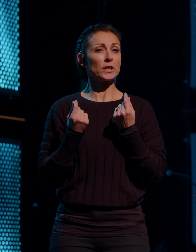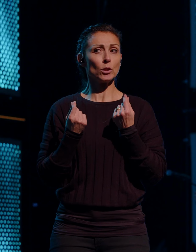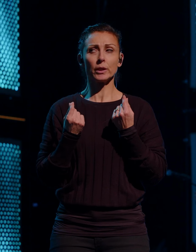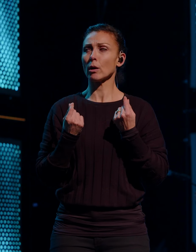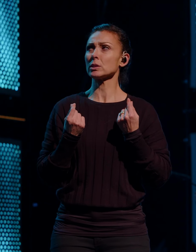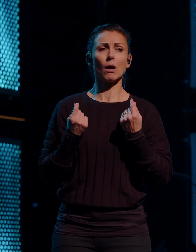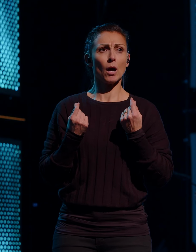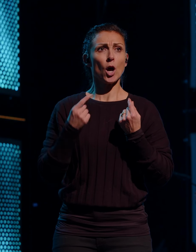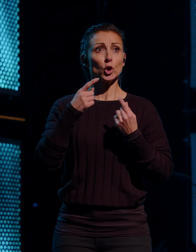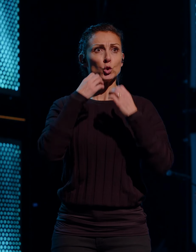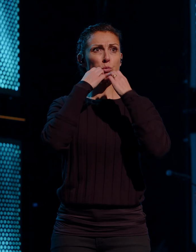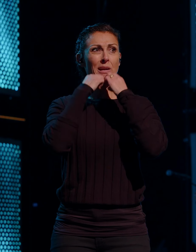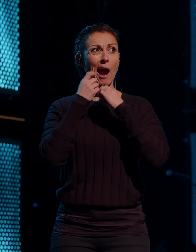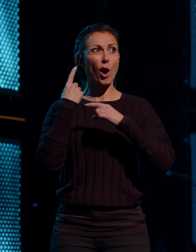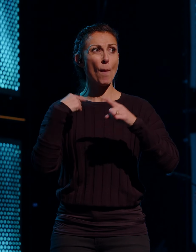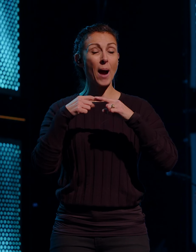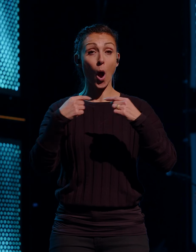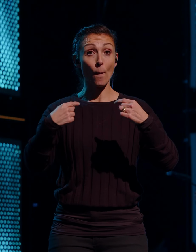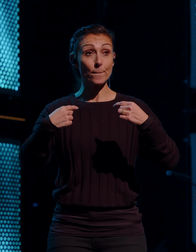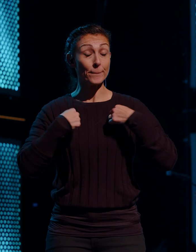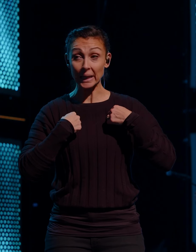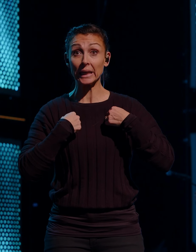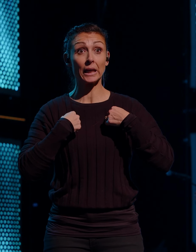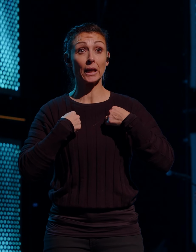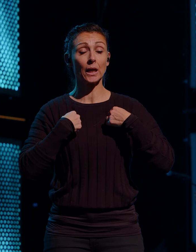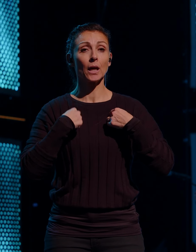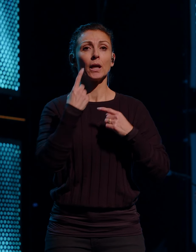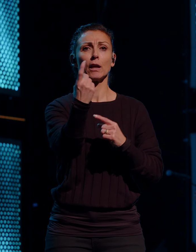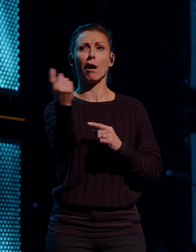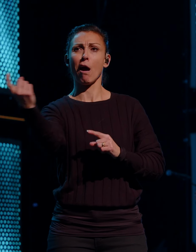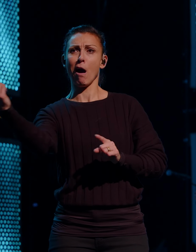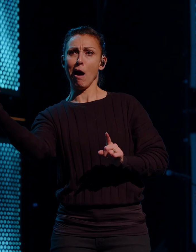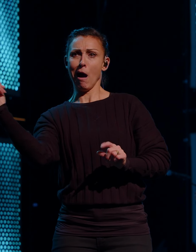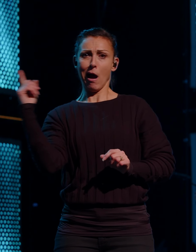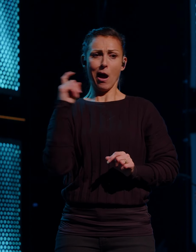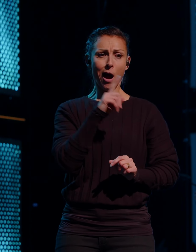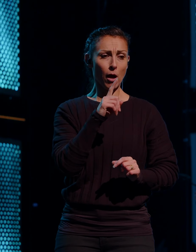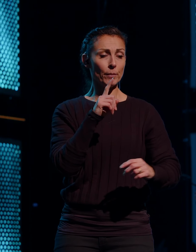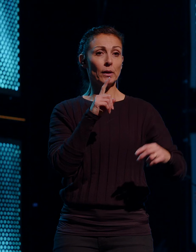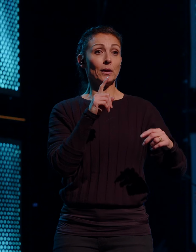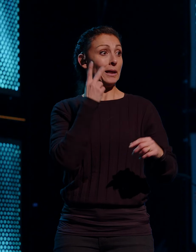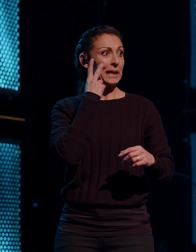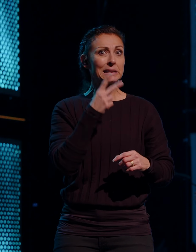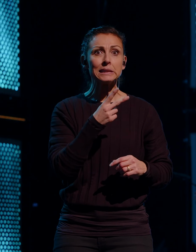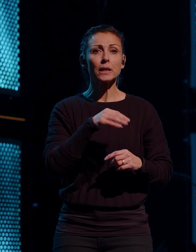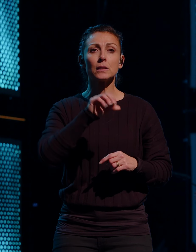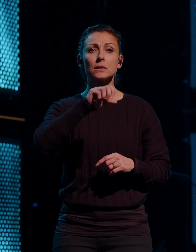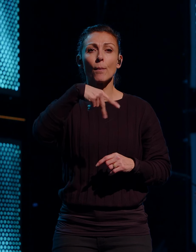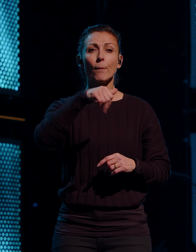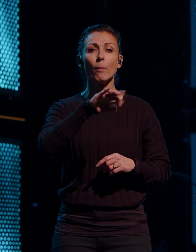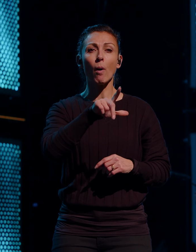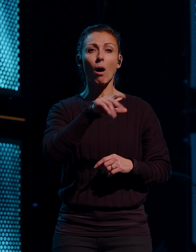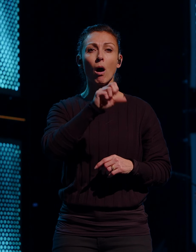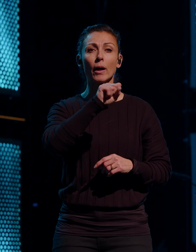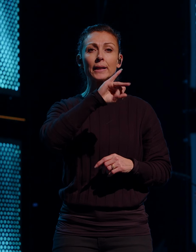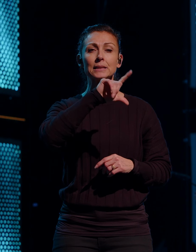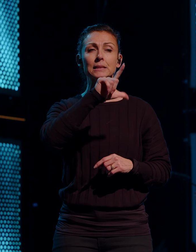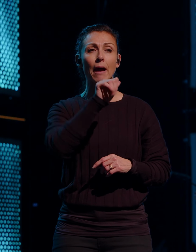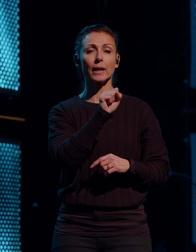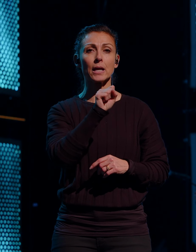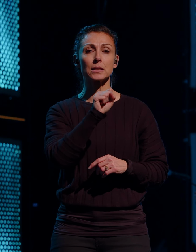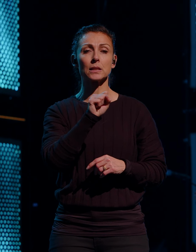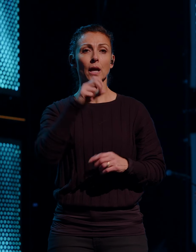Silas and says, I need to know, what must I do to be saved? Tell me, what must I do to be saved?